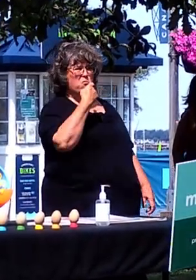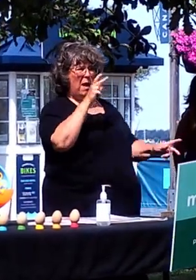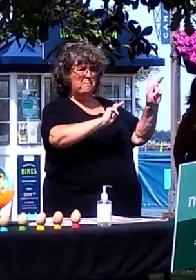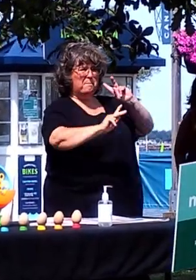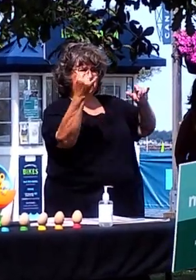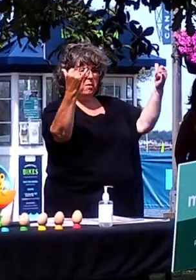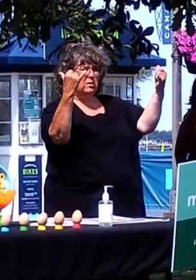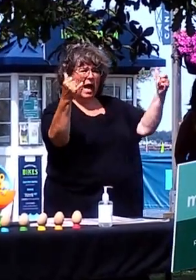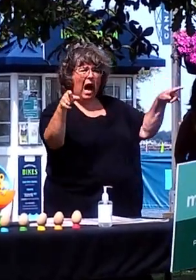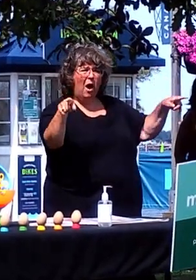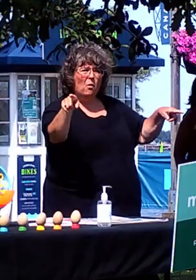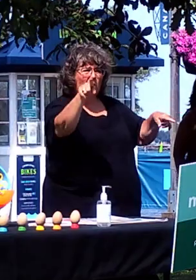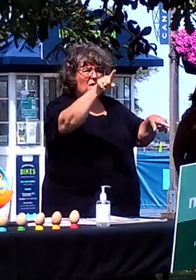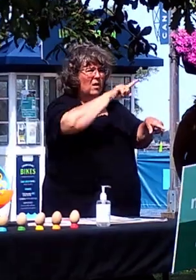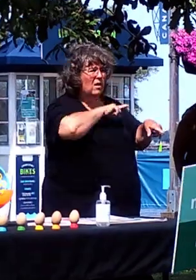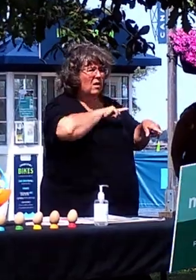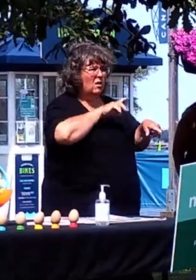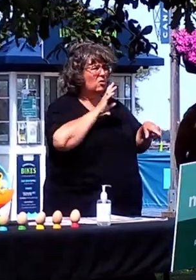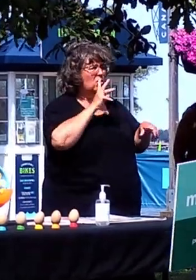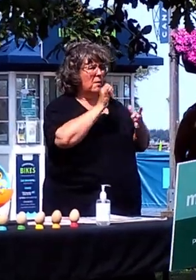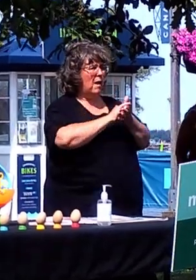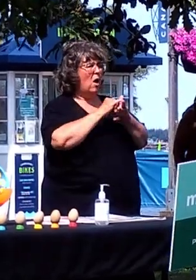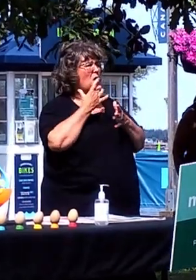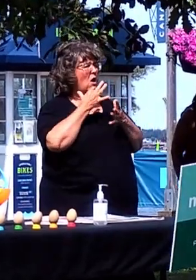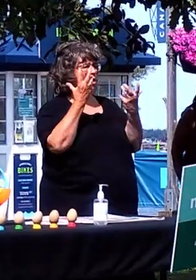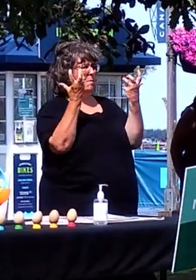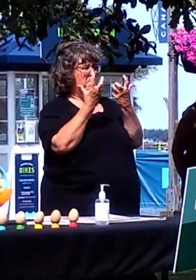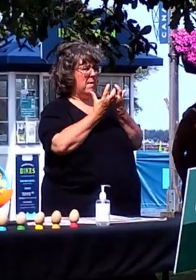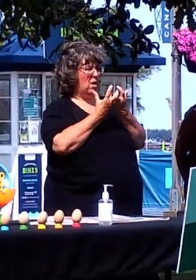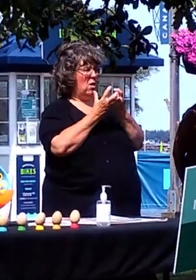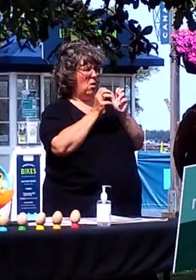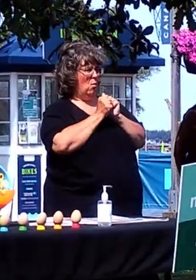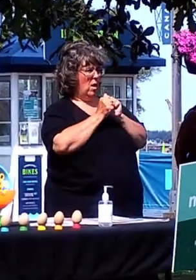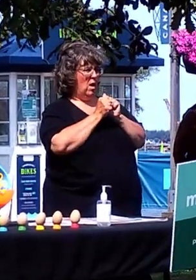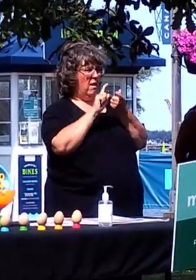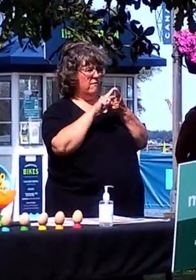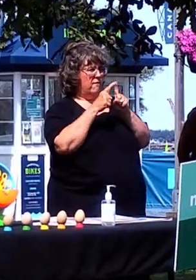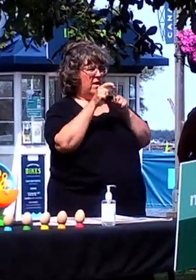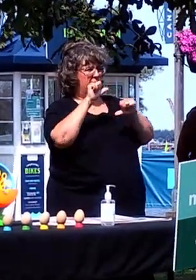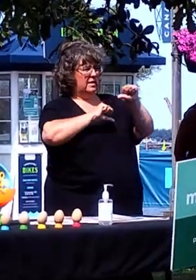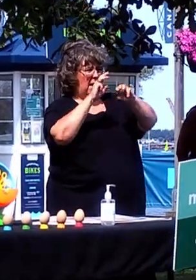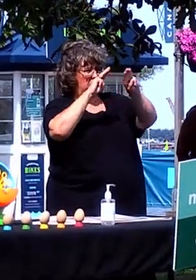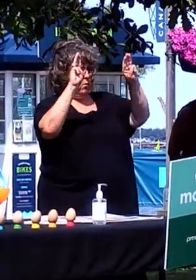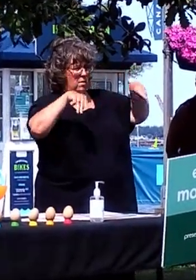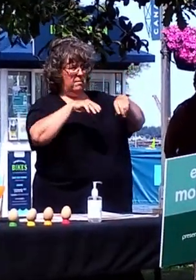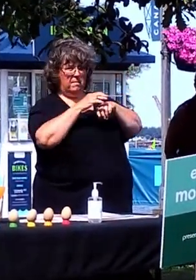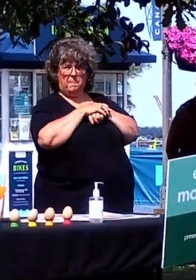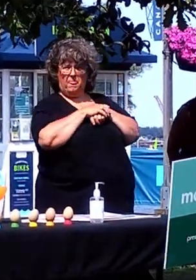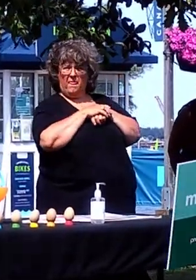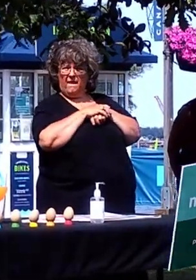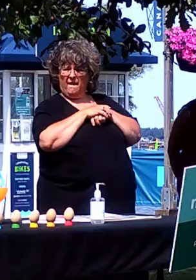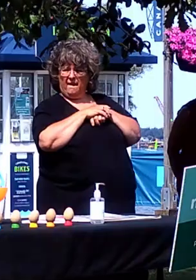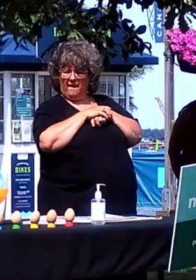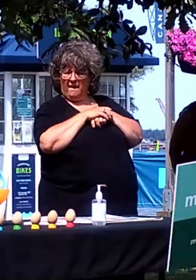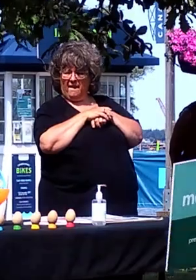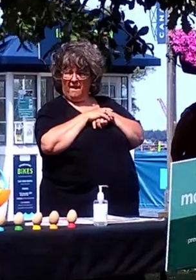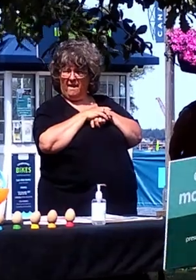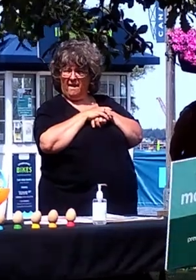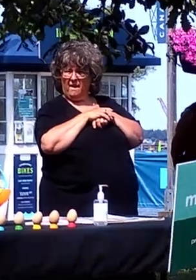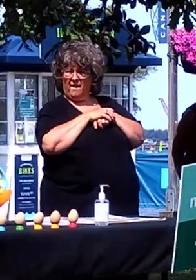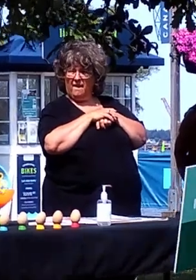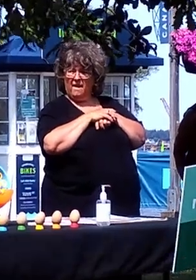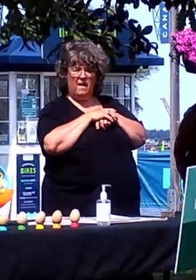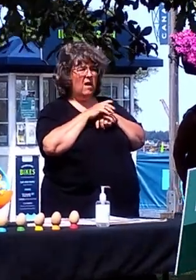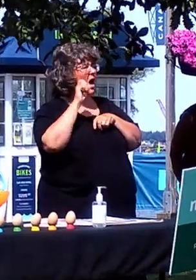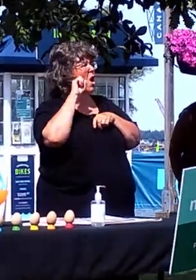red too. And we were talking about color mixing with our friends from the Science Museum, and these really neat